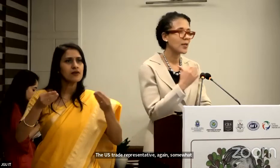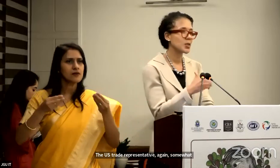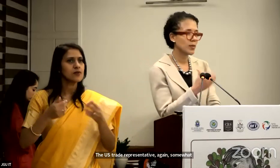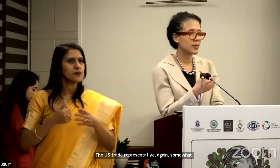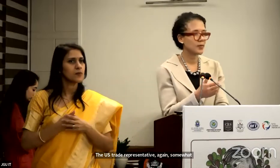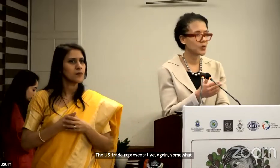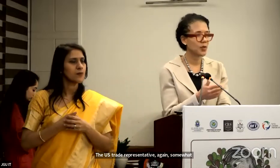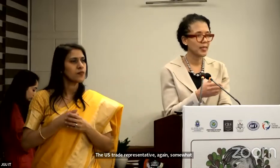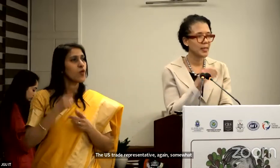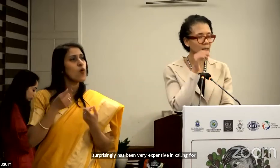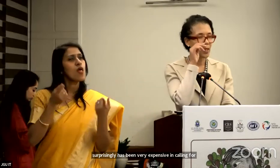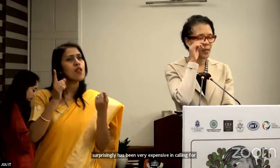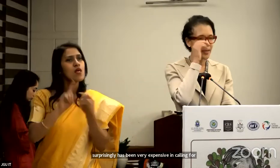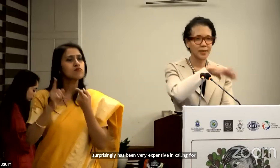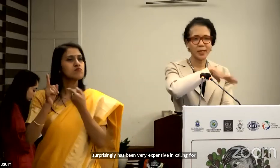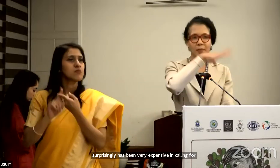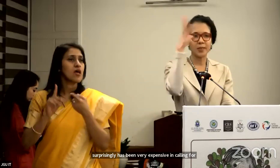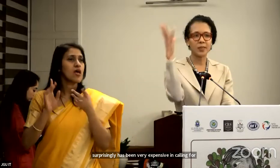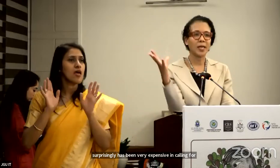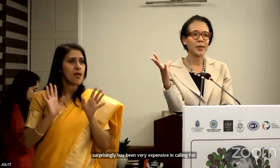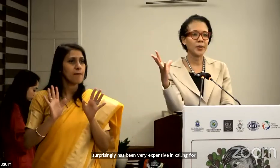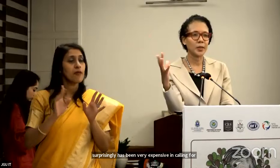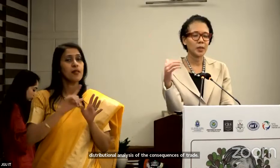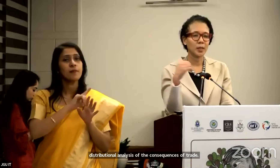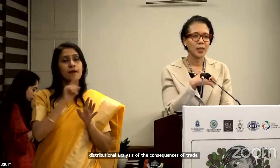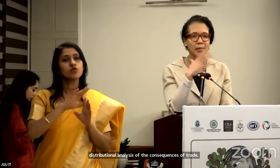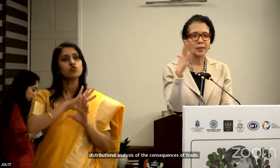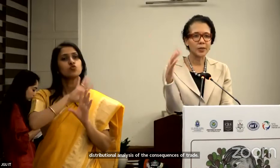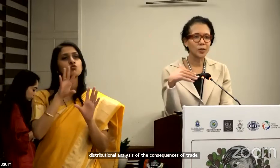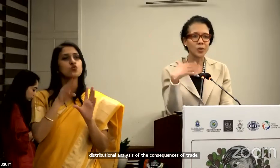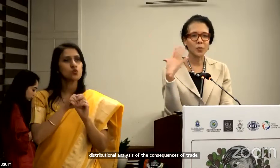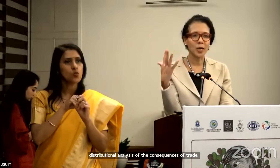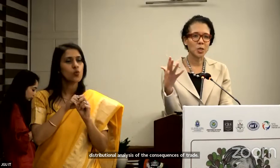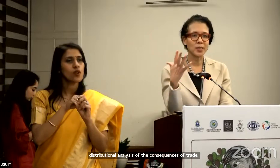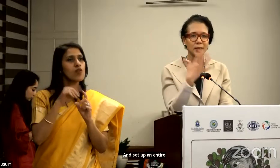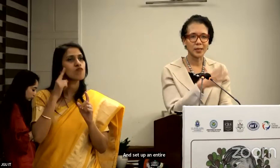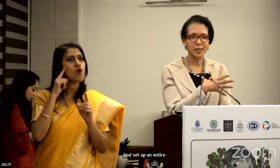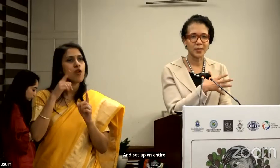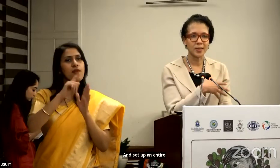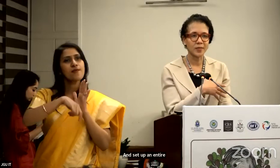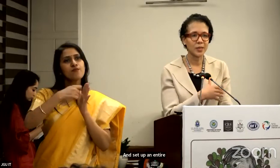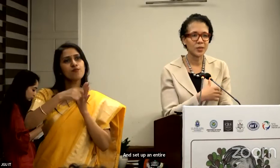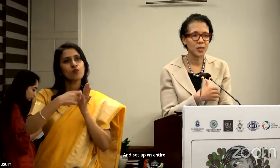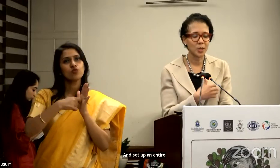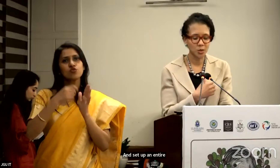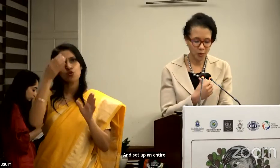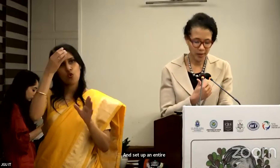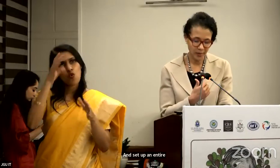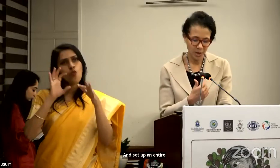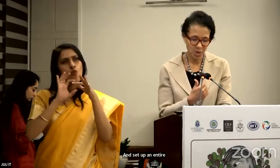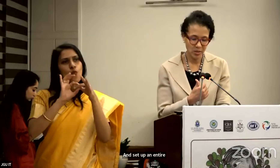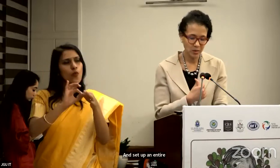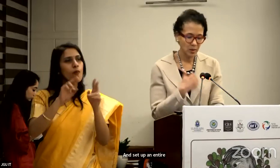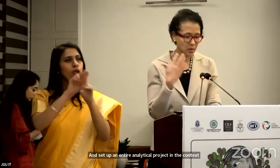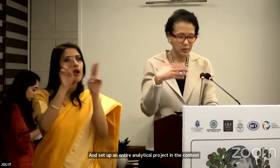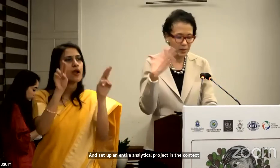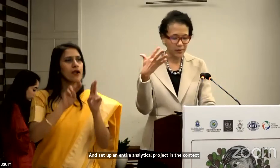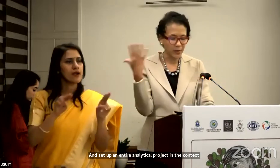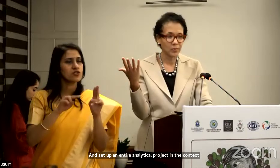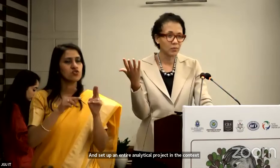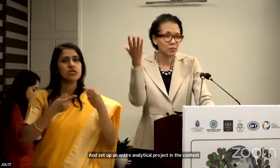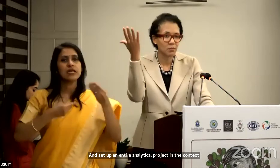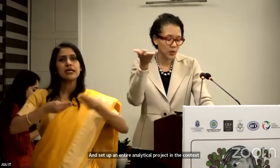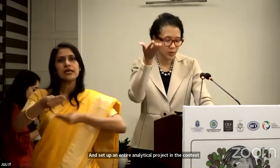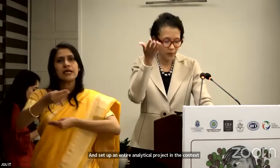the consequences of trade, and has set up an entire analytical project in the context of the International Trade Commission that